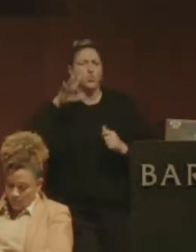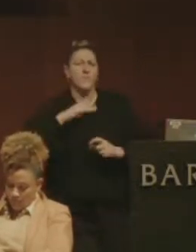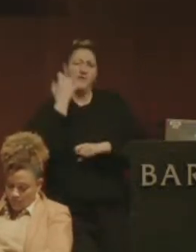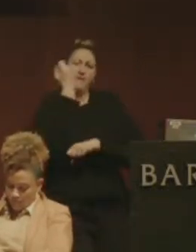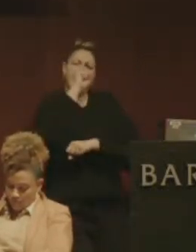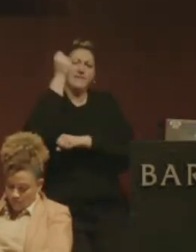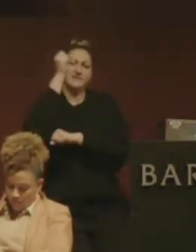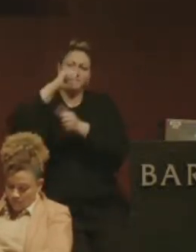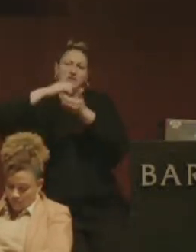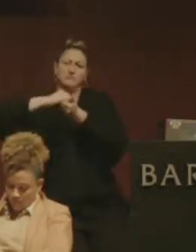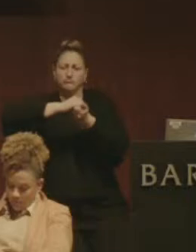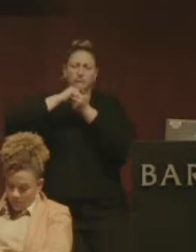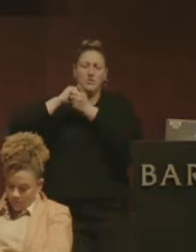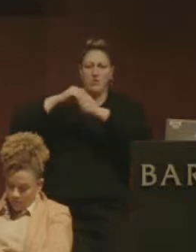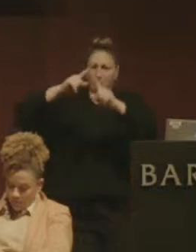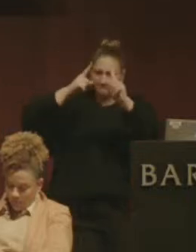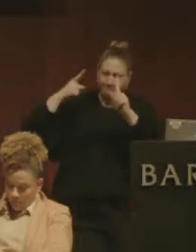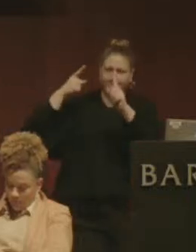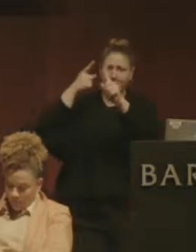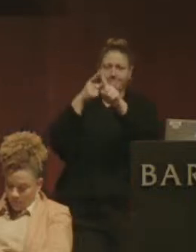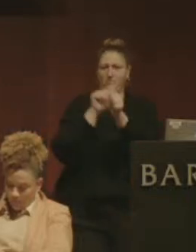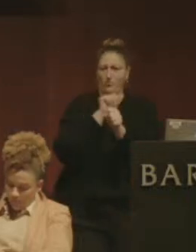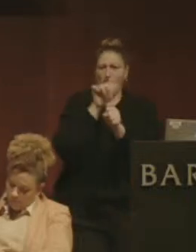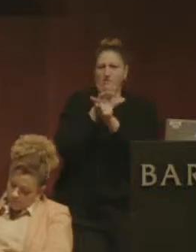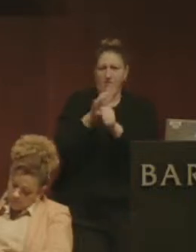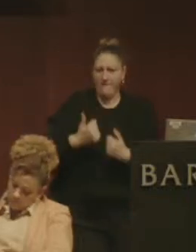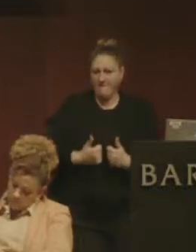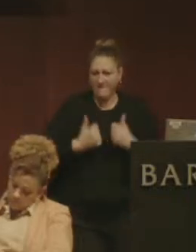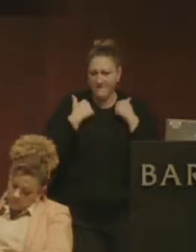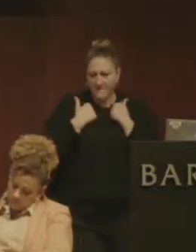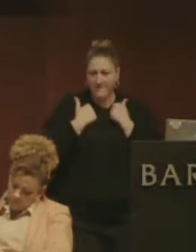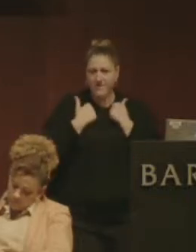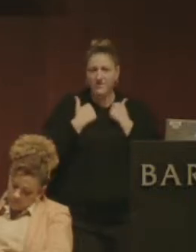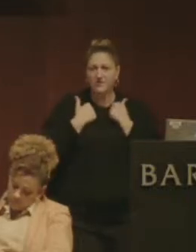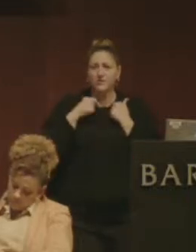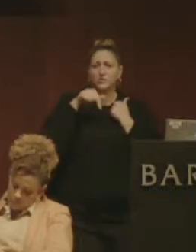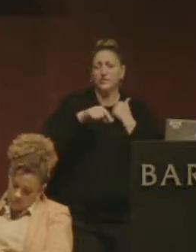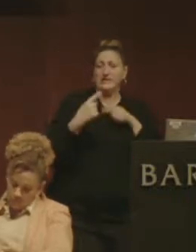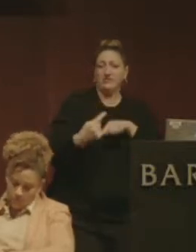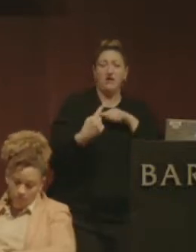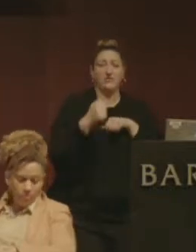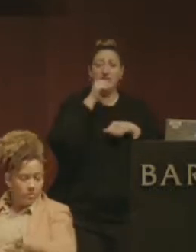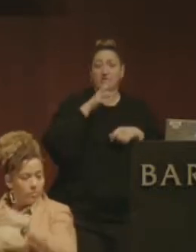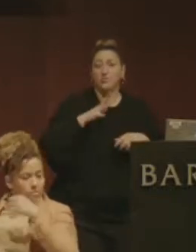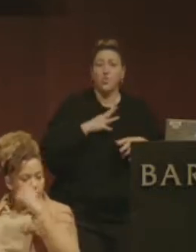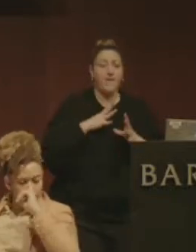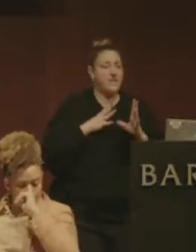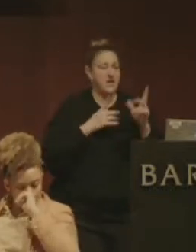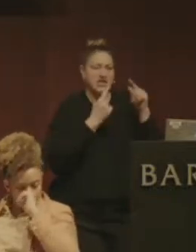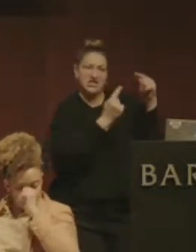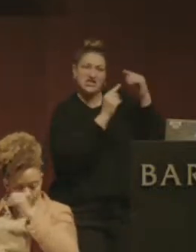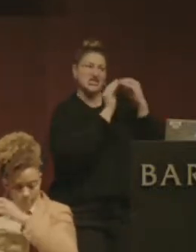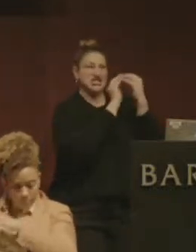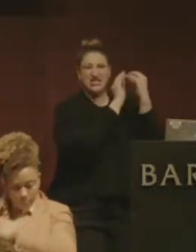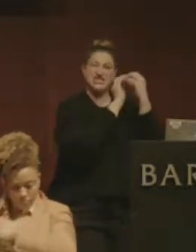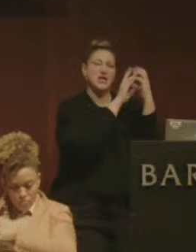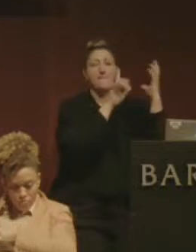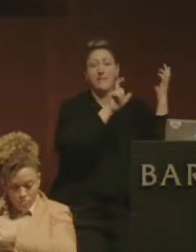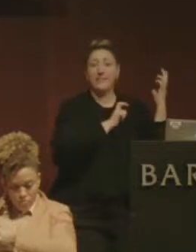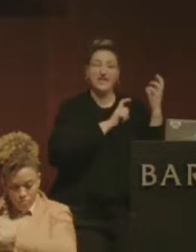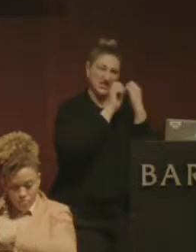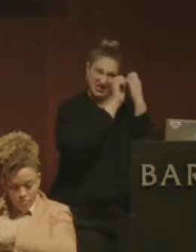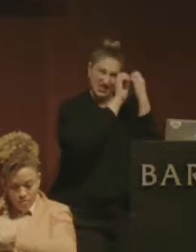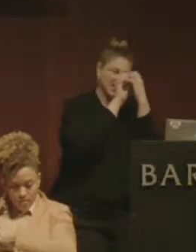scholars who have dedicated their lives to Gamboa de Baixo's struggle. For three decades, these women have battled developers and the police to resist